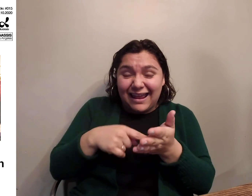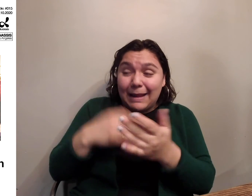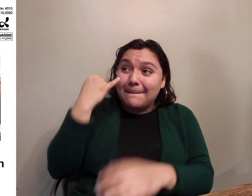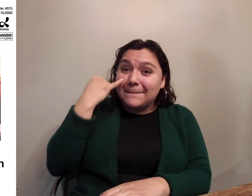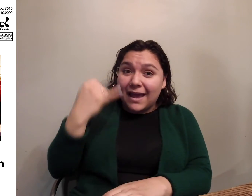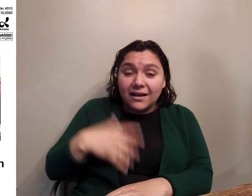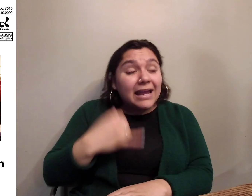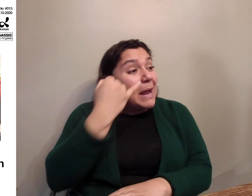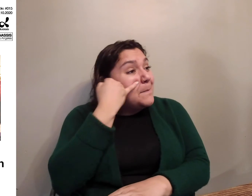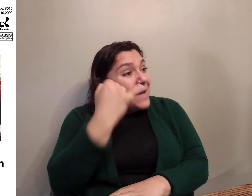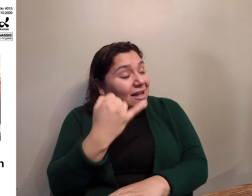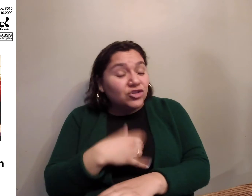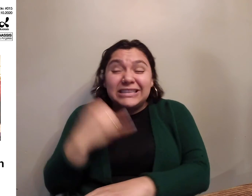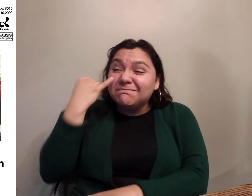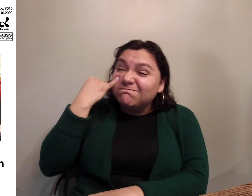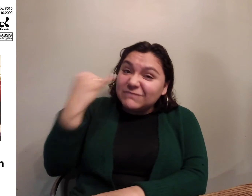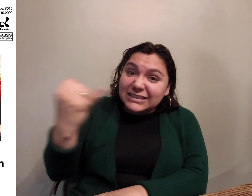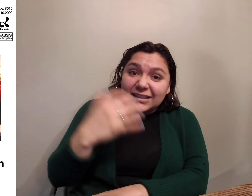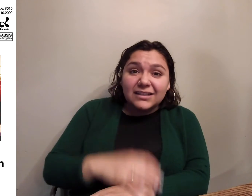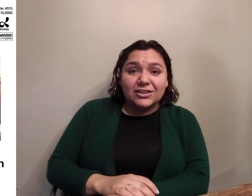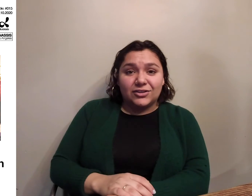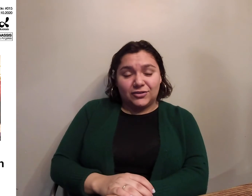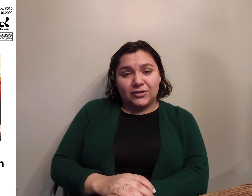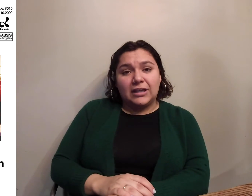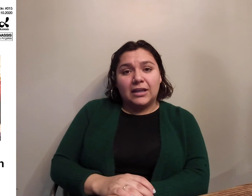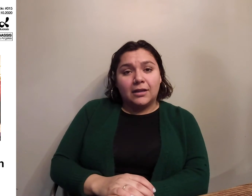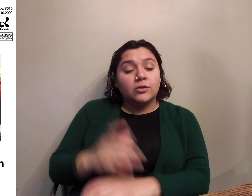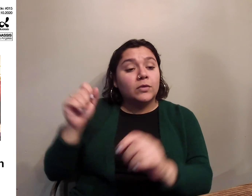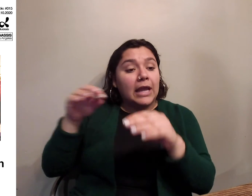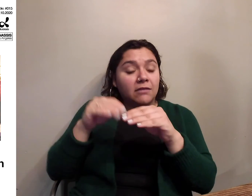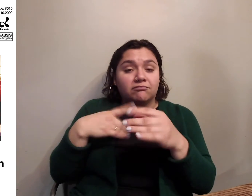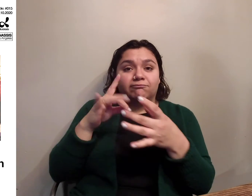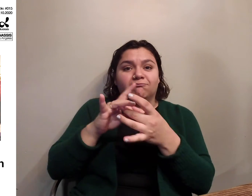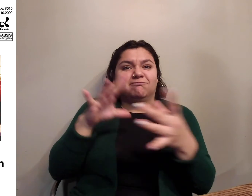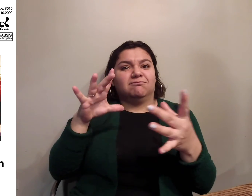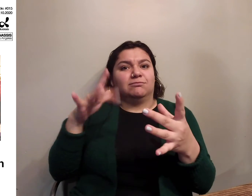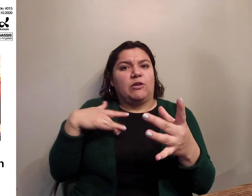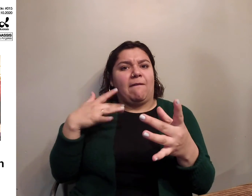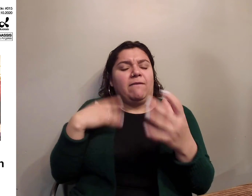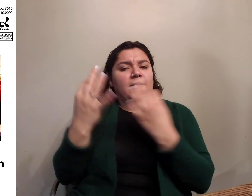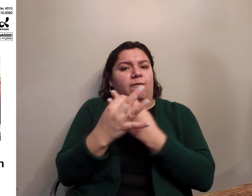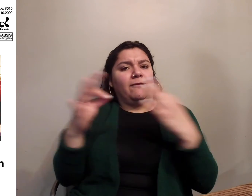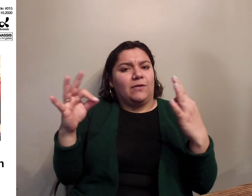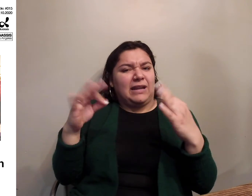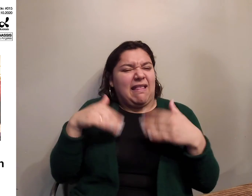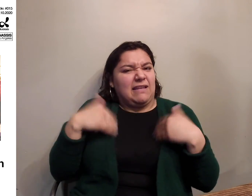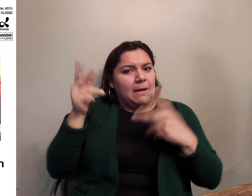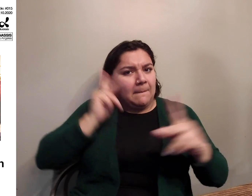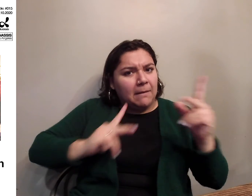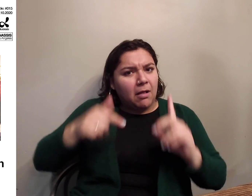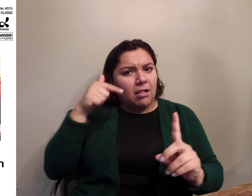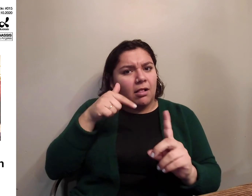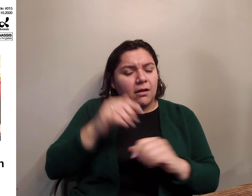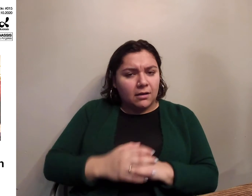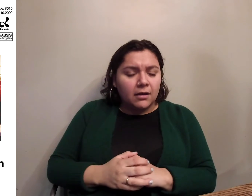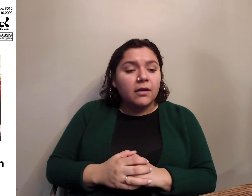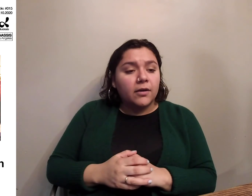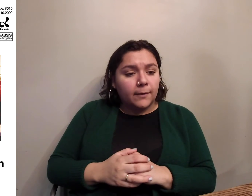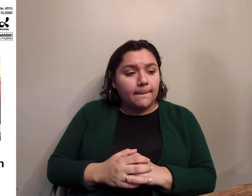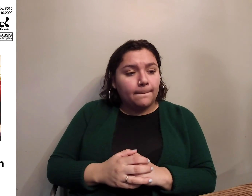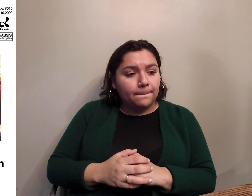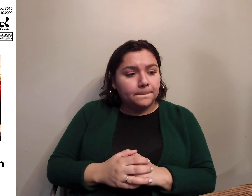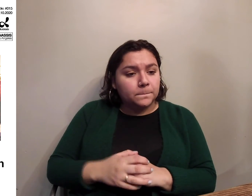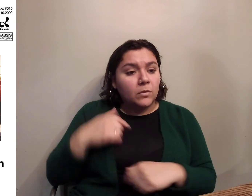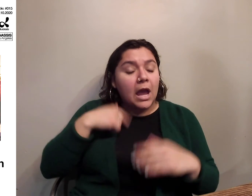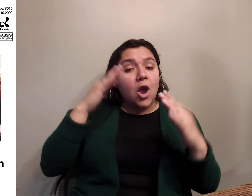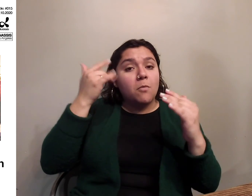all that. of these things. Imagine that. To release them from the bonds of that, young people. So I